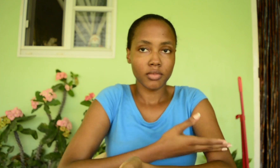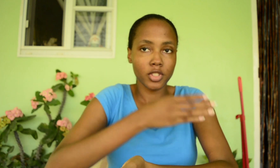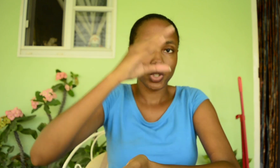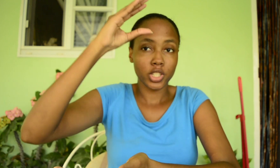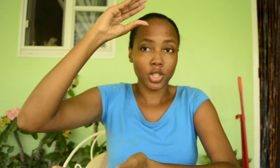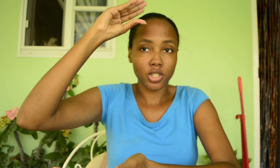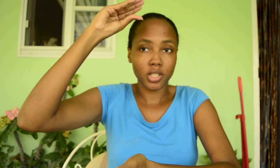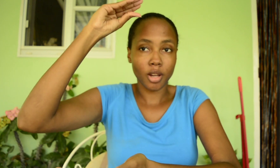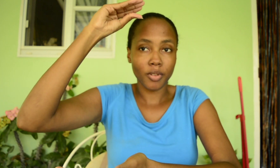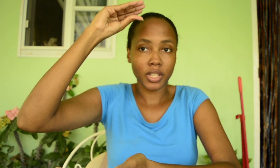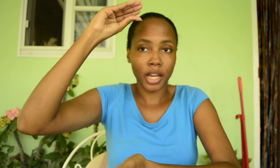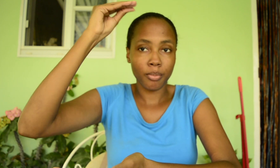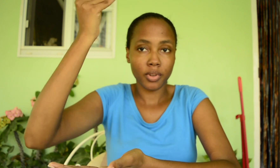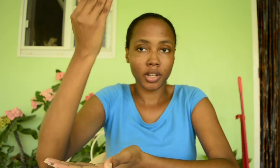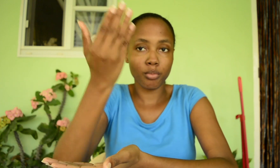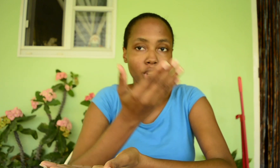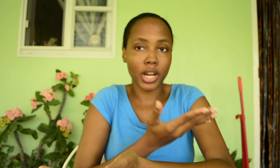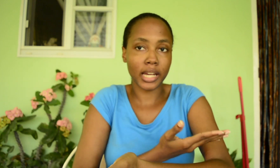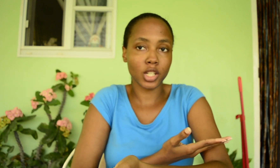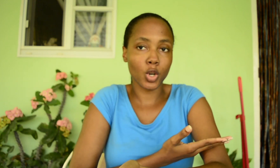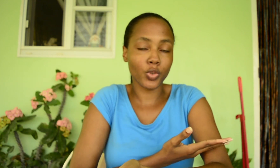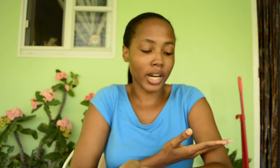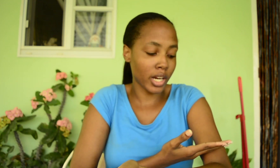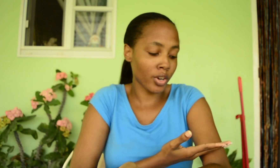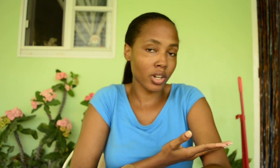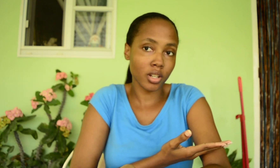so you touch the top of the cap and bring your hand down right here.